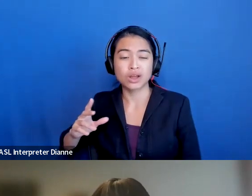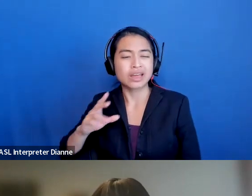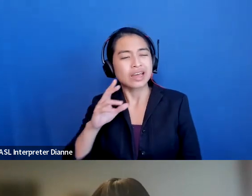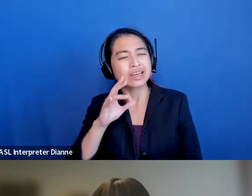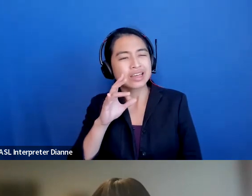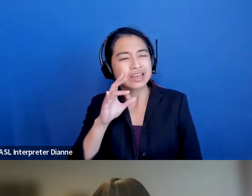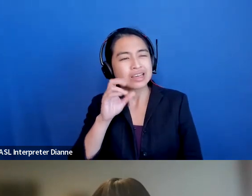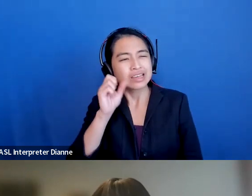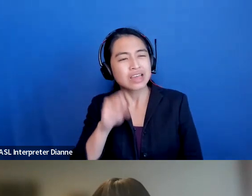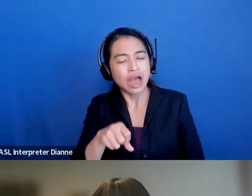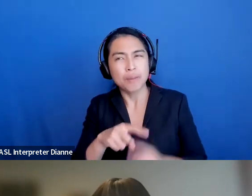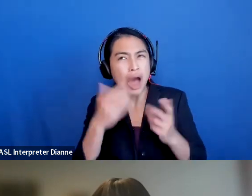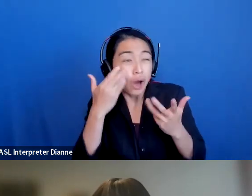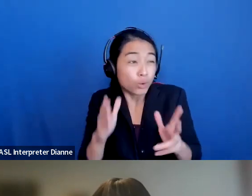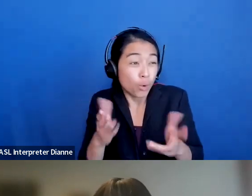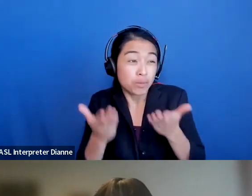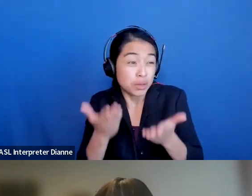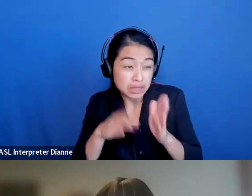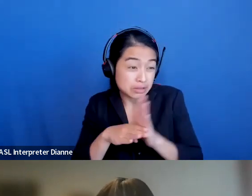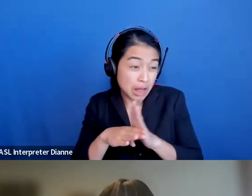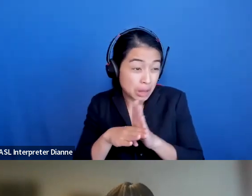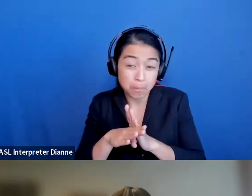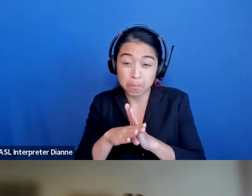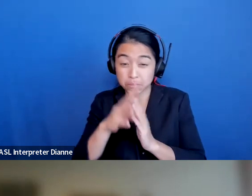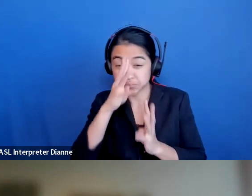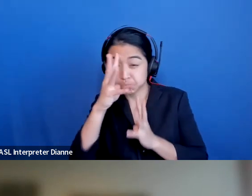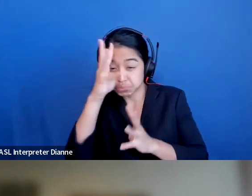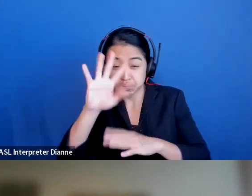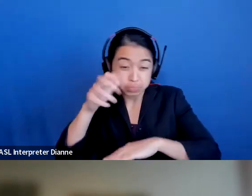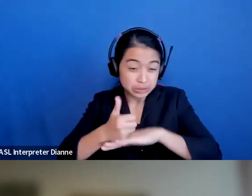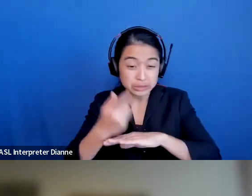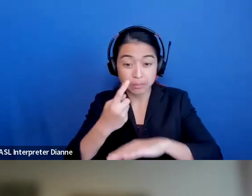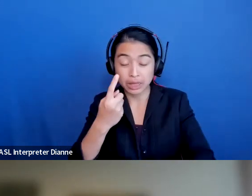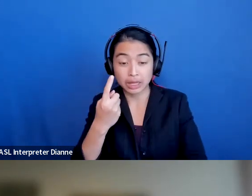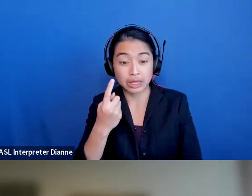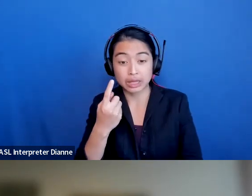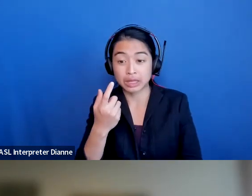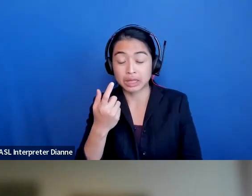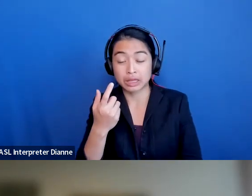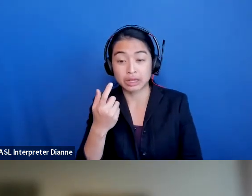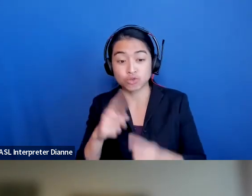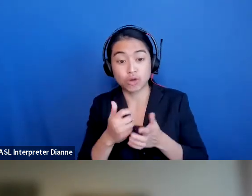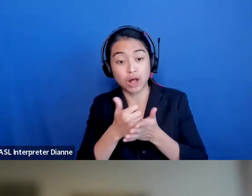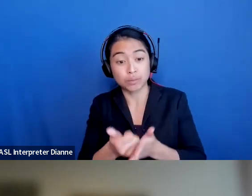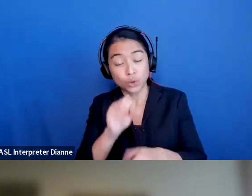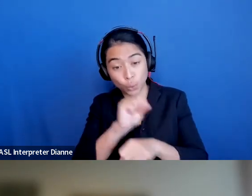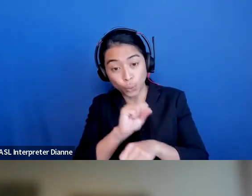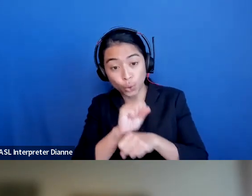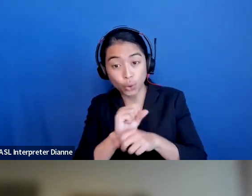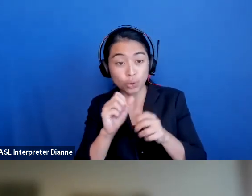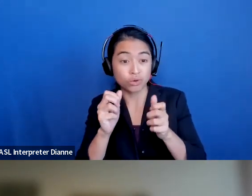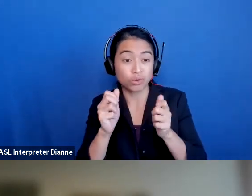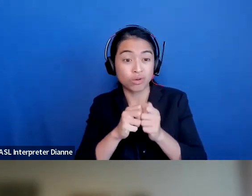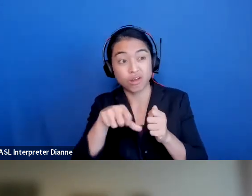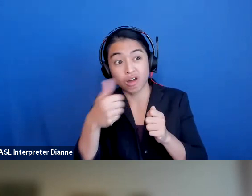Yeah, but then I Okay. don't know, you could develop build something Mhm, to help you work with